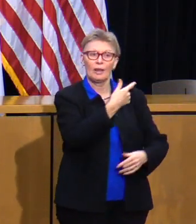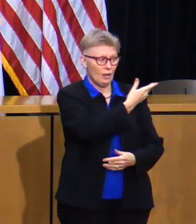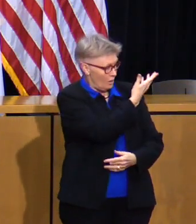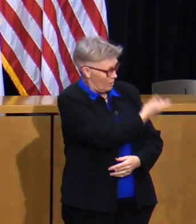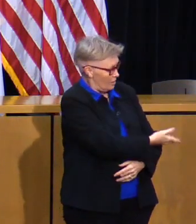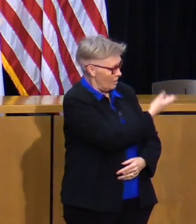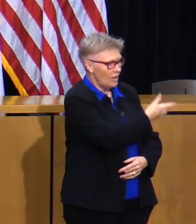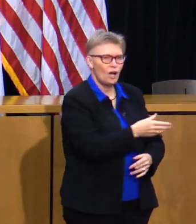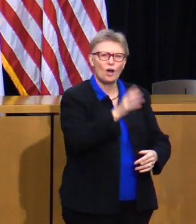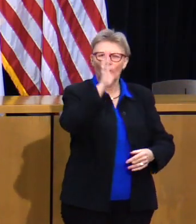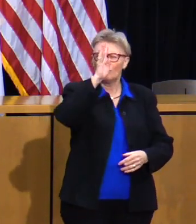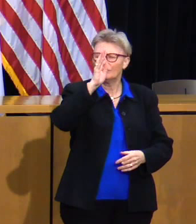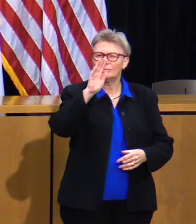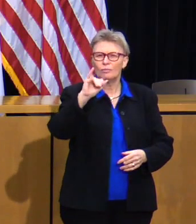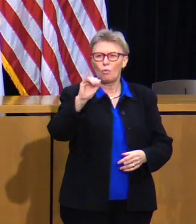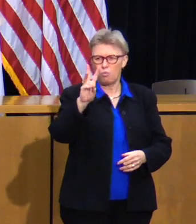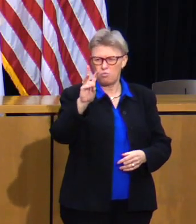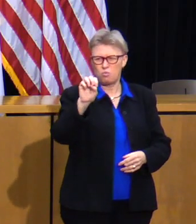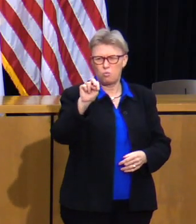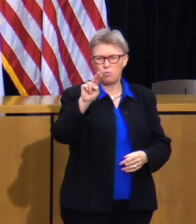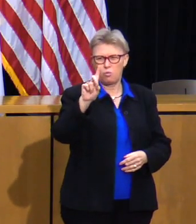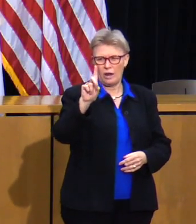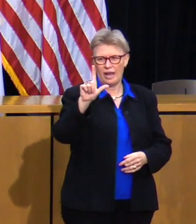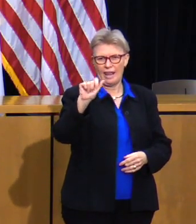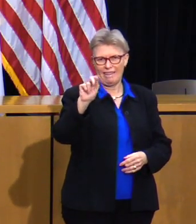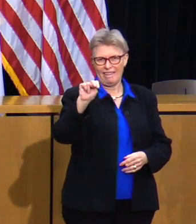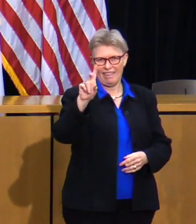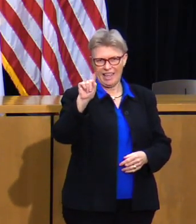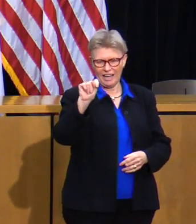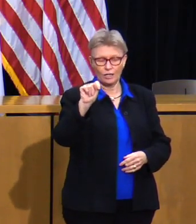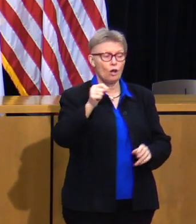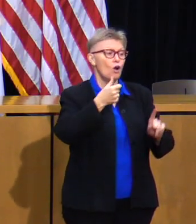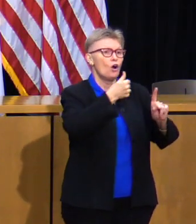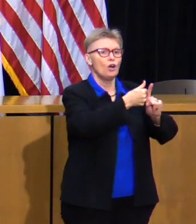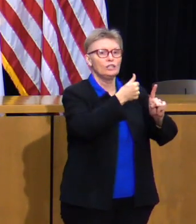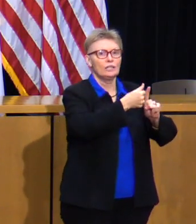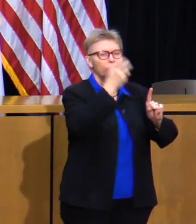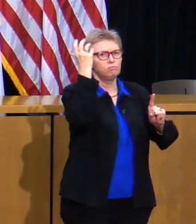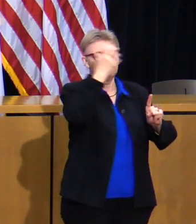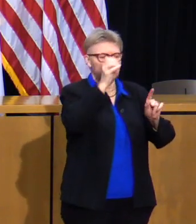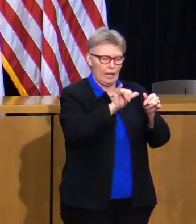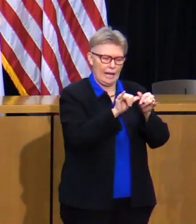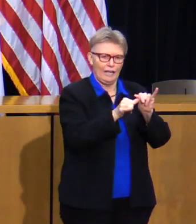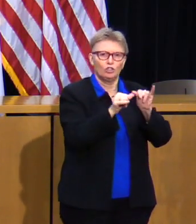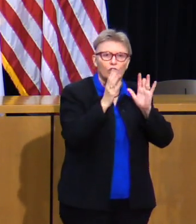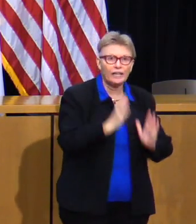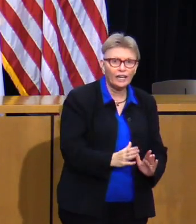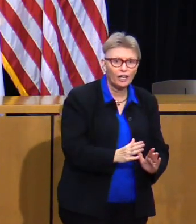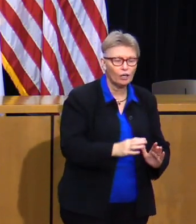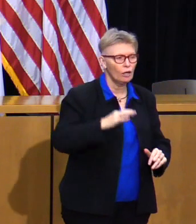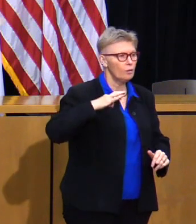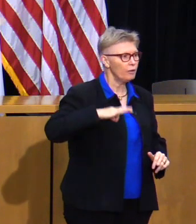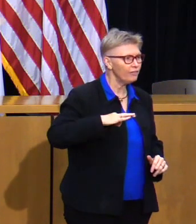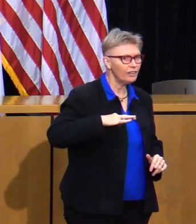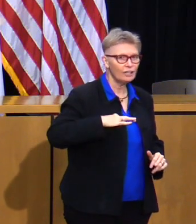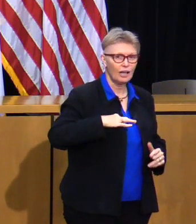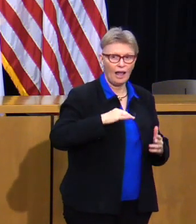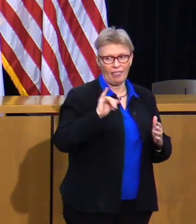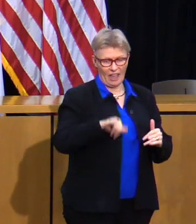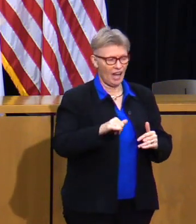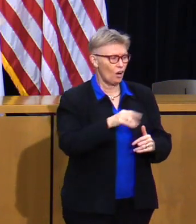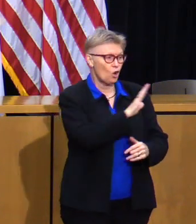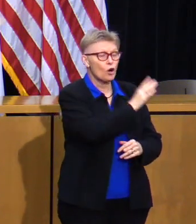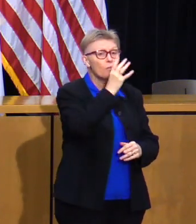brilliant engineer who will bring a unique perspective to our Supreme Judicial Court. The daughter of immigrants from